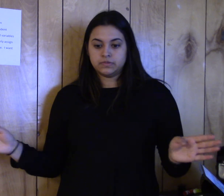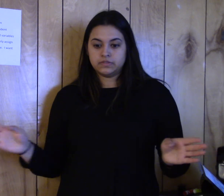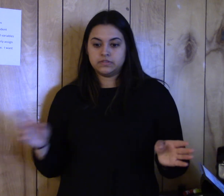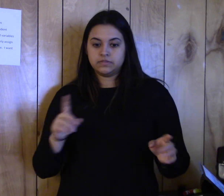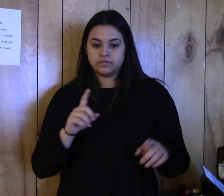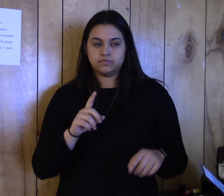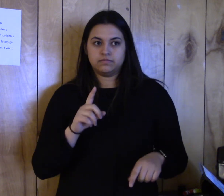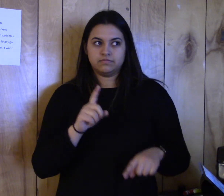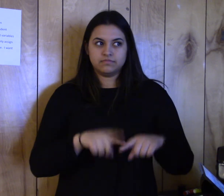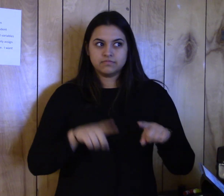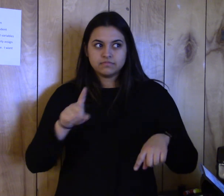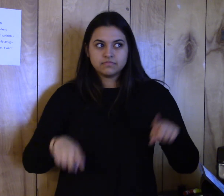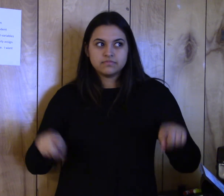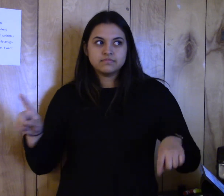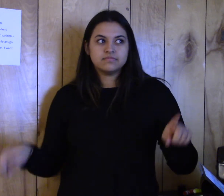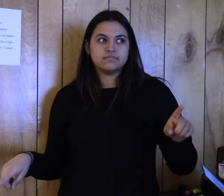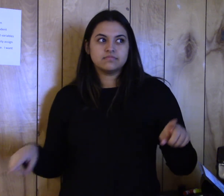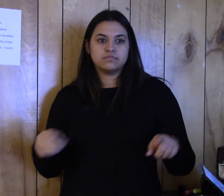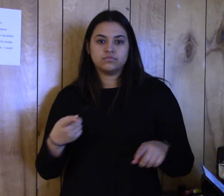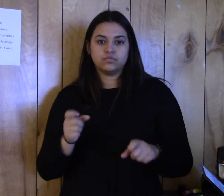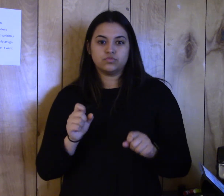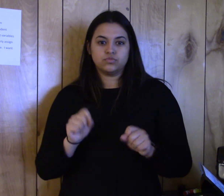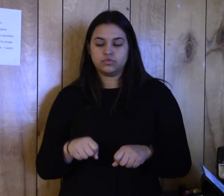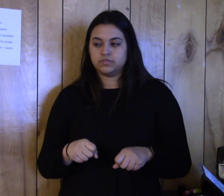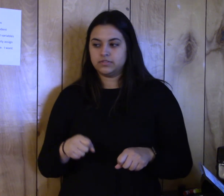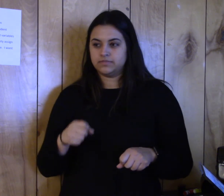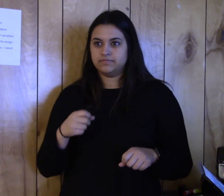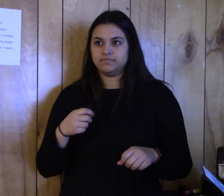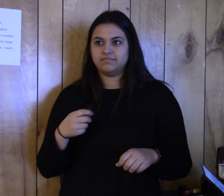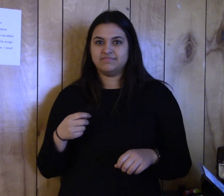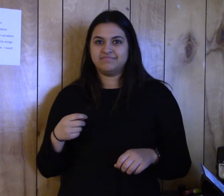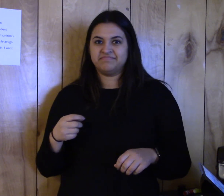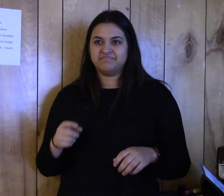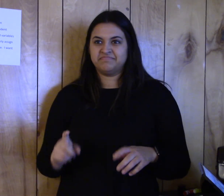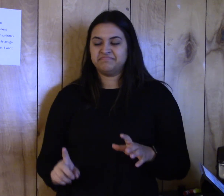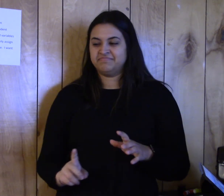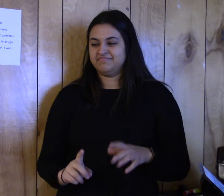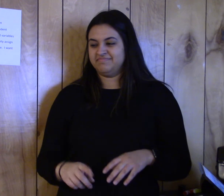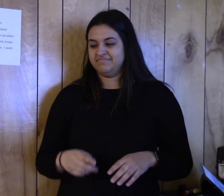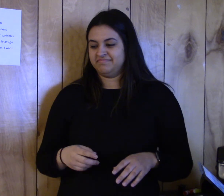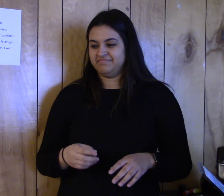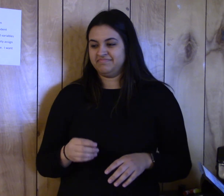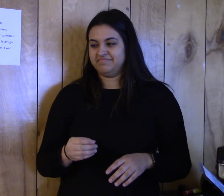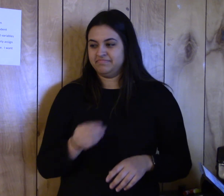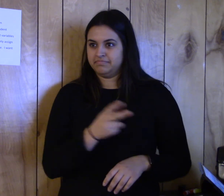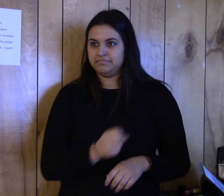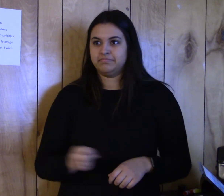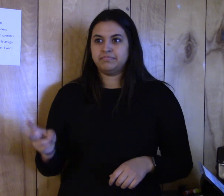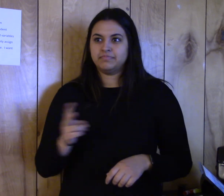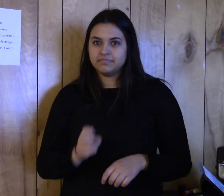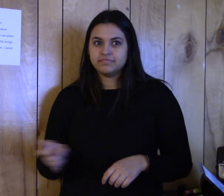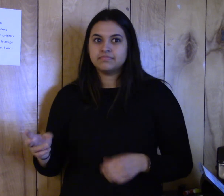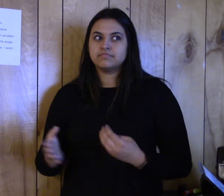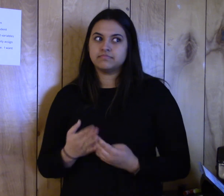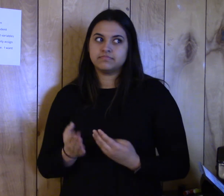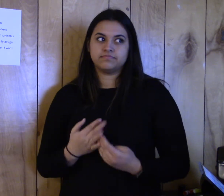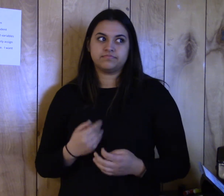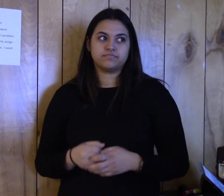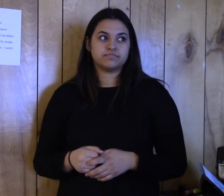you can plug things into it fairly easily. And we'll see a little bit more about that later. 5 components. So if you've got